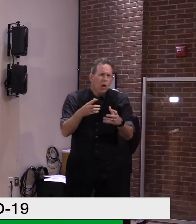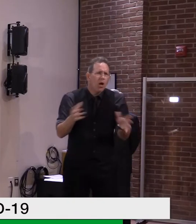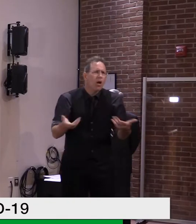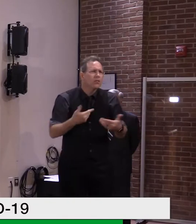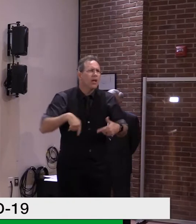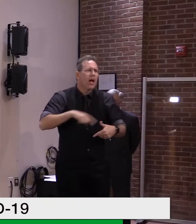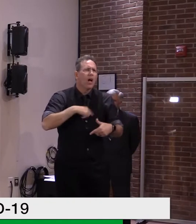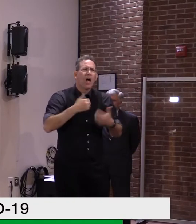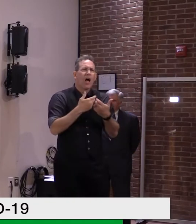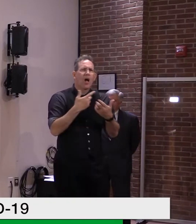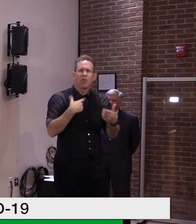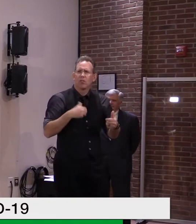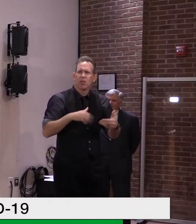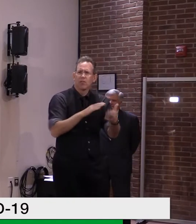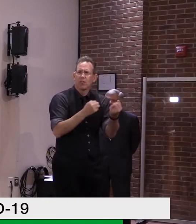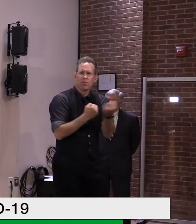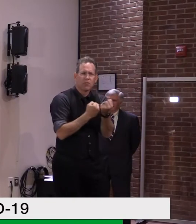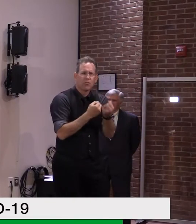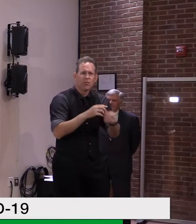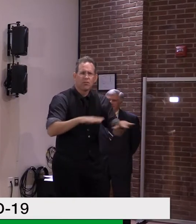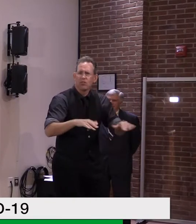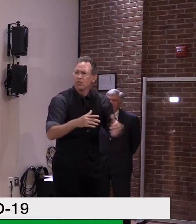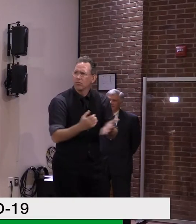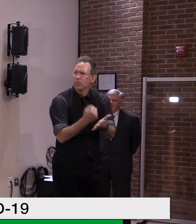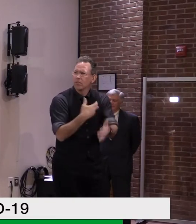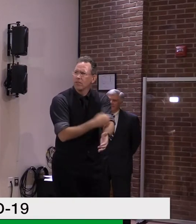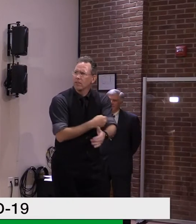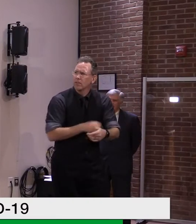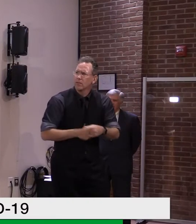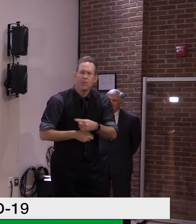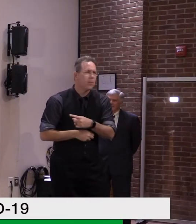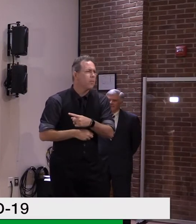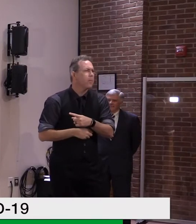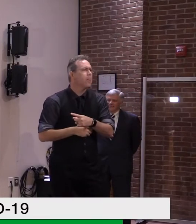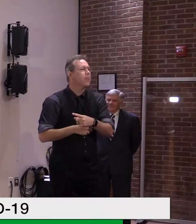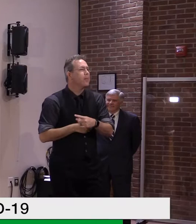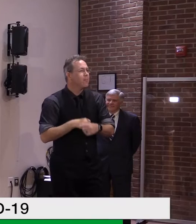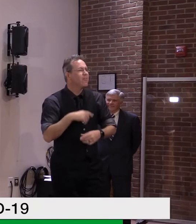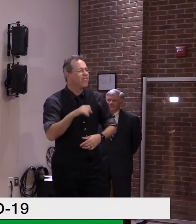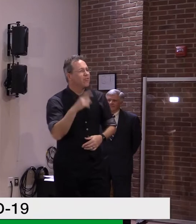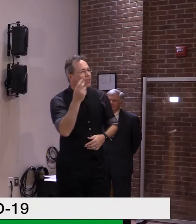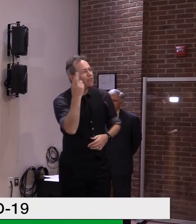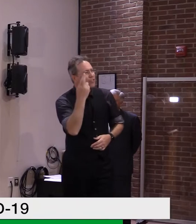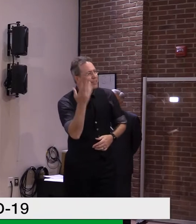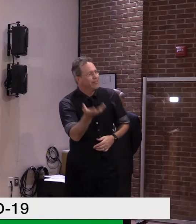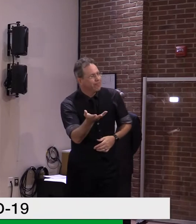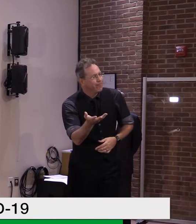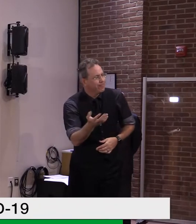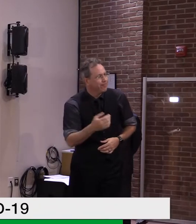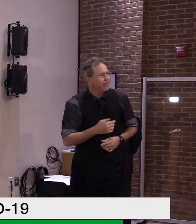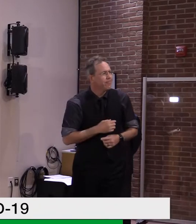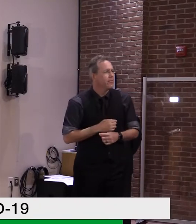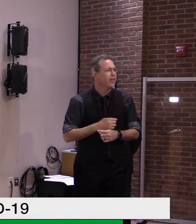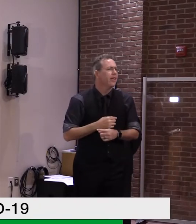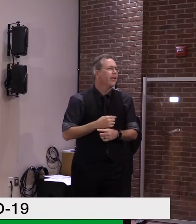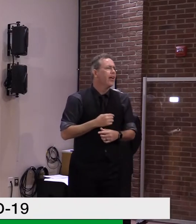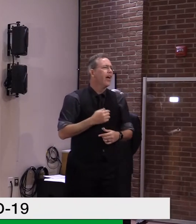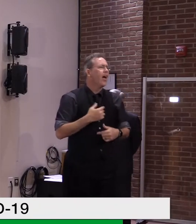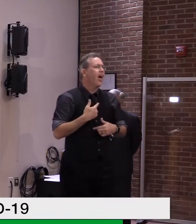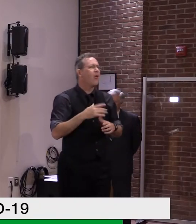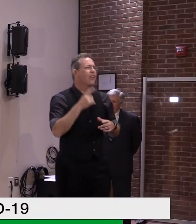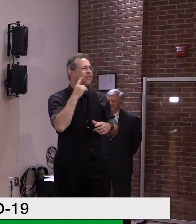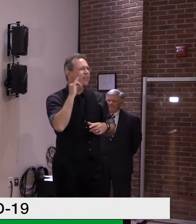Yeah, so the answer is yes, that's one of the reasons I am discussing that. I don't want to make it sound like they are, you know, miles behind